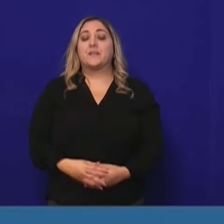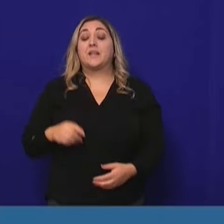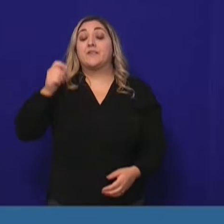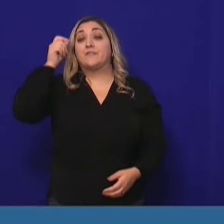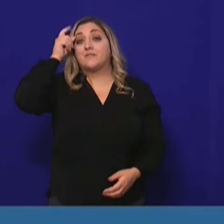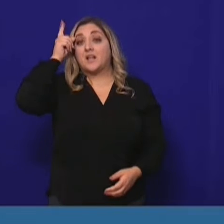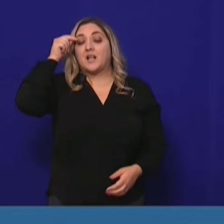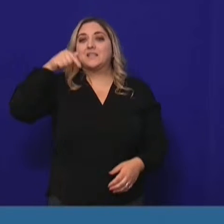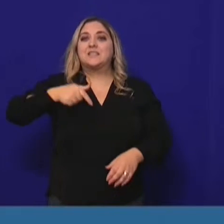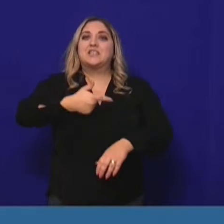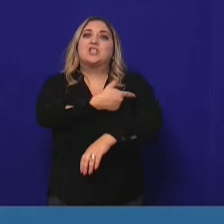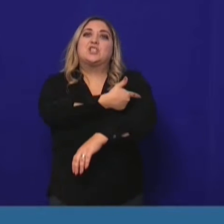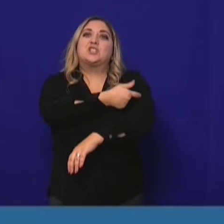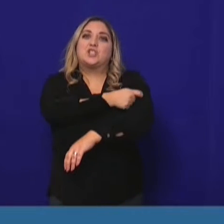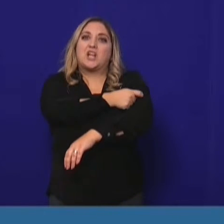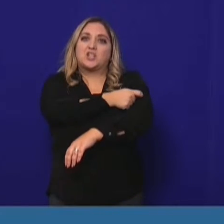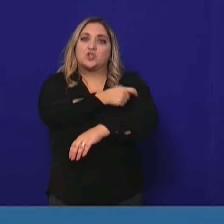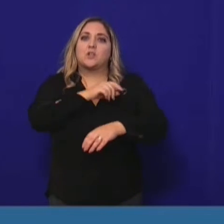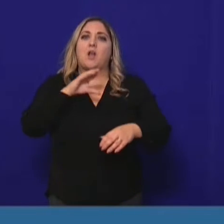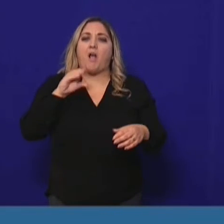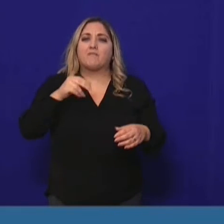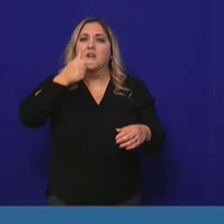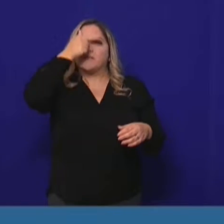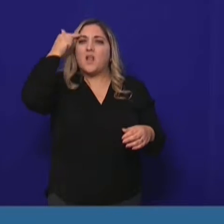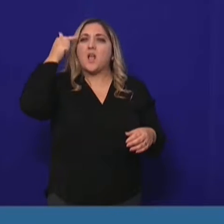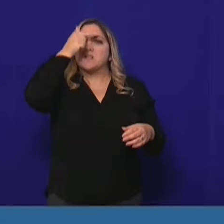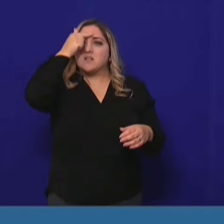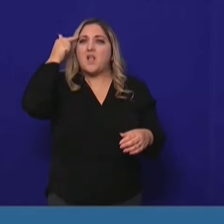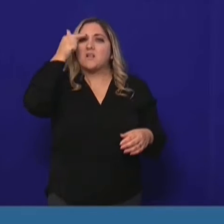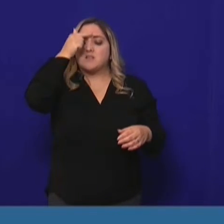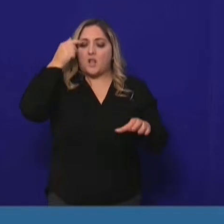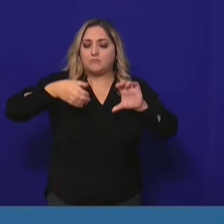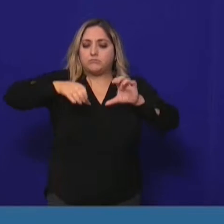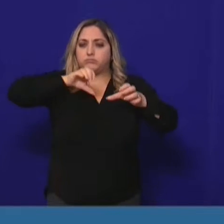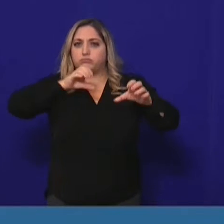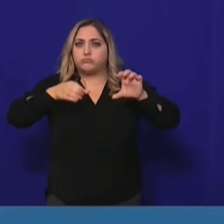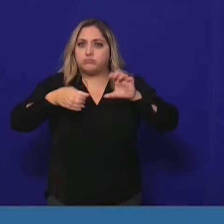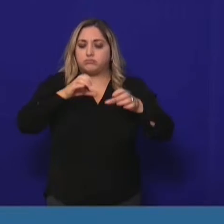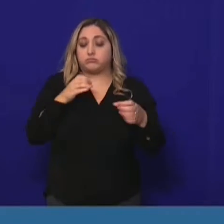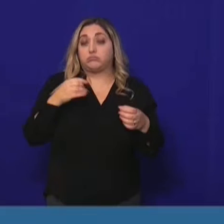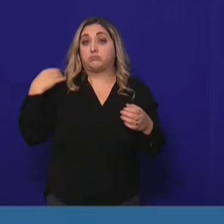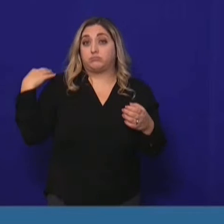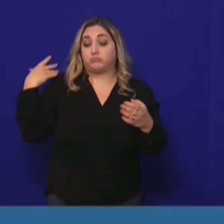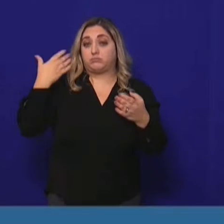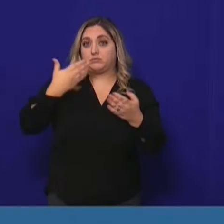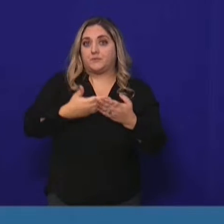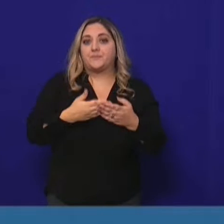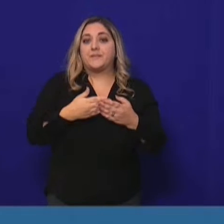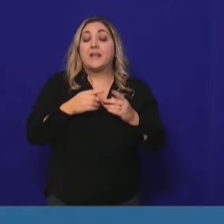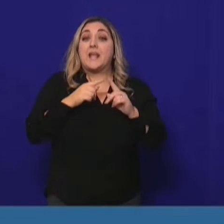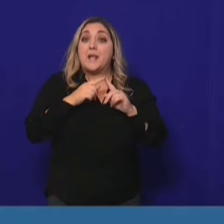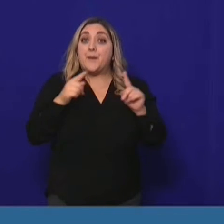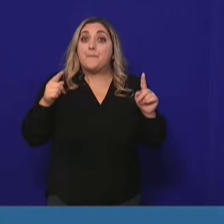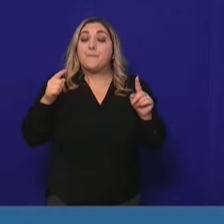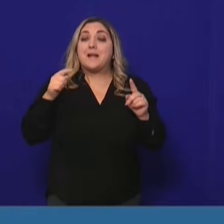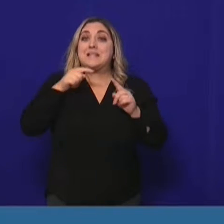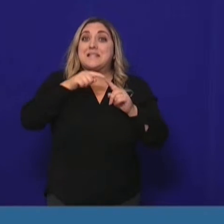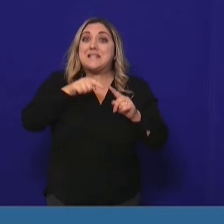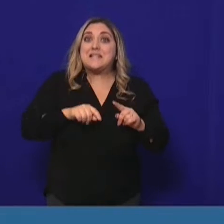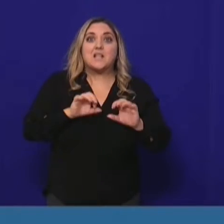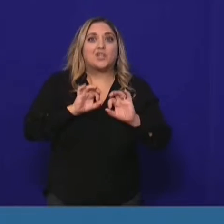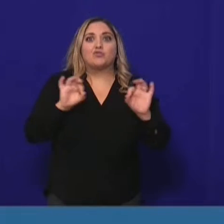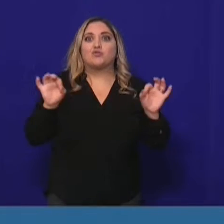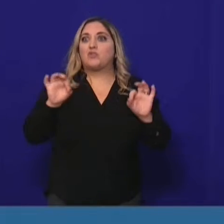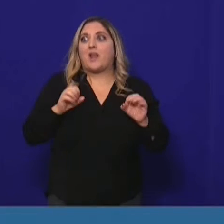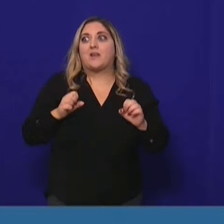Niftakru din it-tilqima għaddit minn diversi clinical trials u sa issa għada ma ġietx